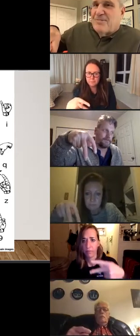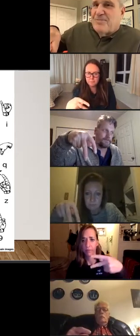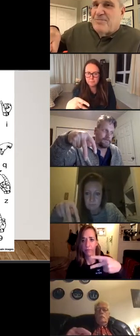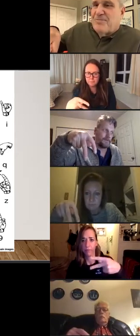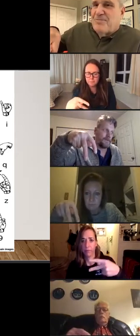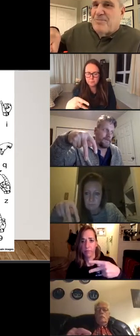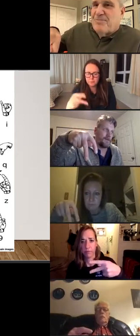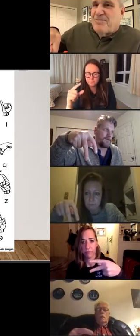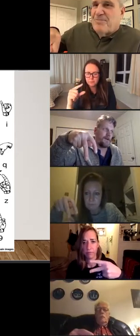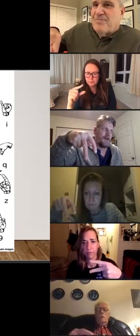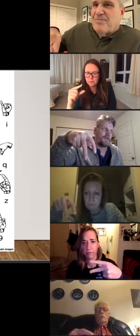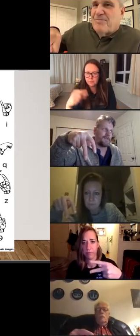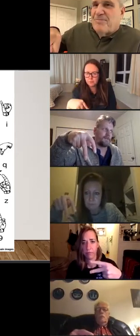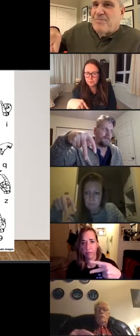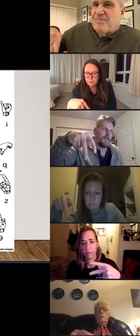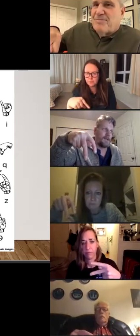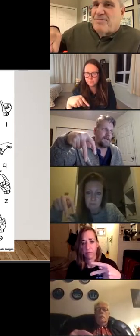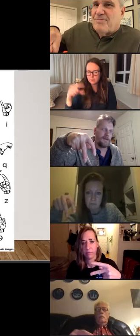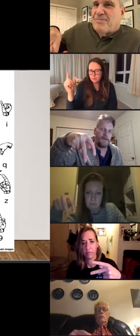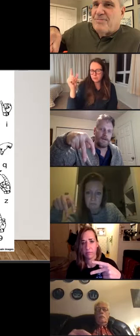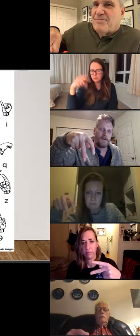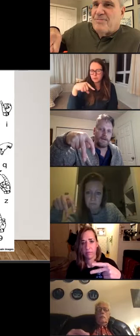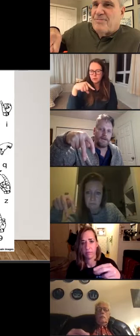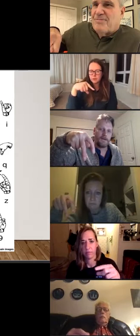Beautiful. And what's after P?